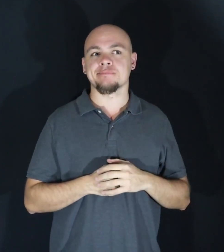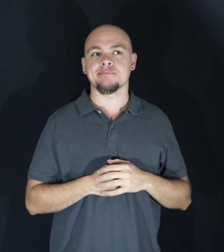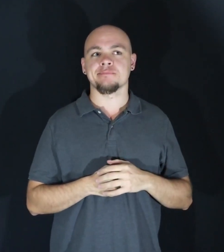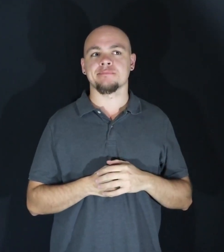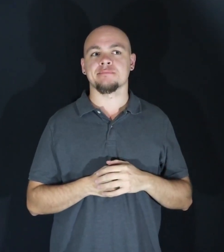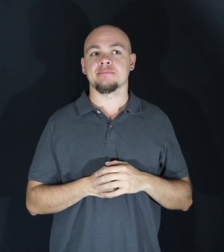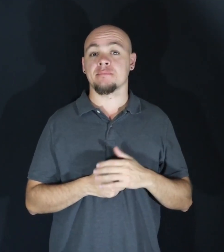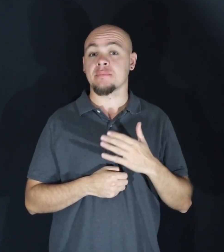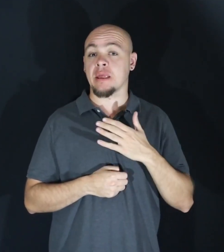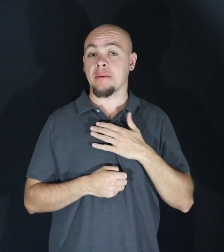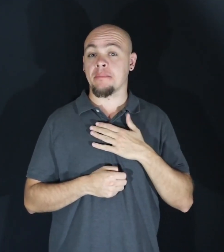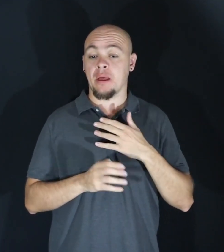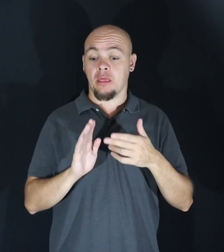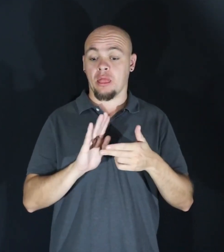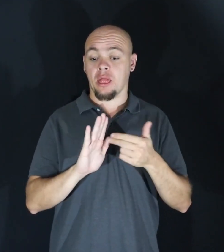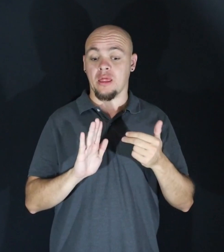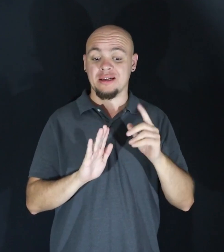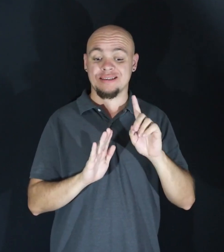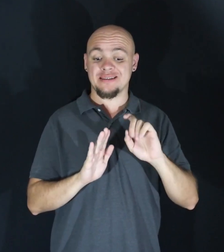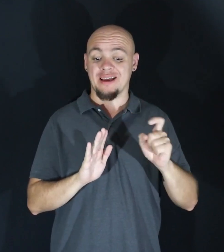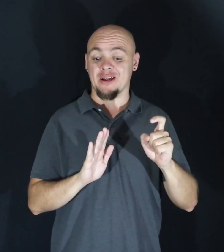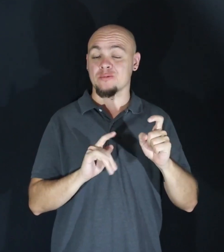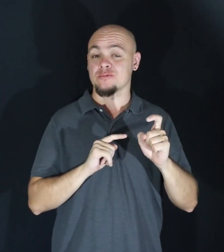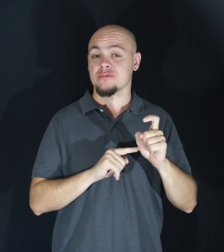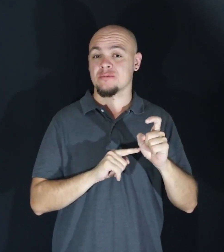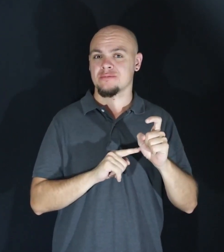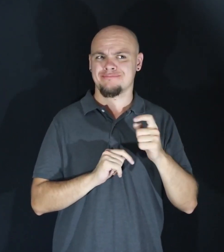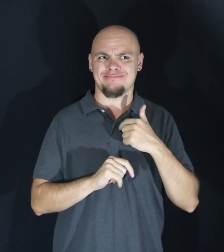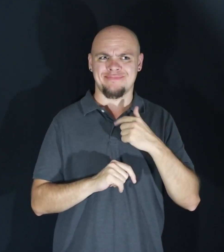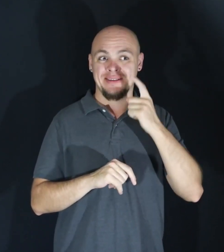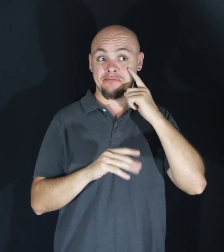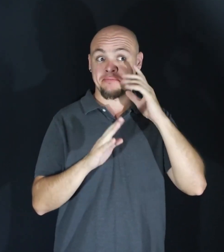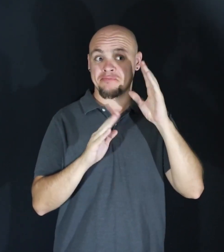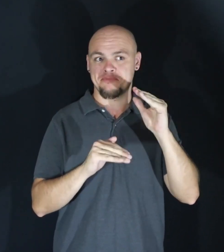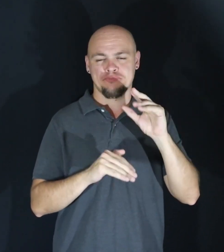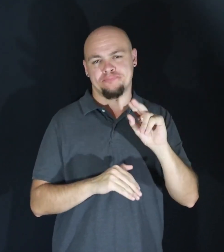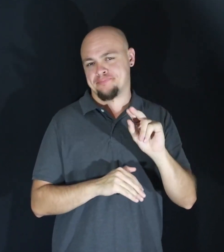My diagnosis was not what I expected.